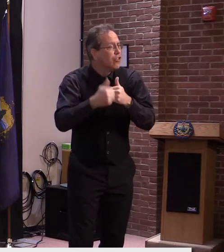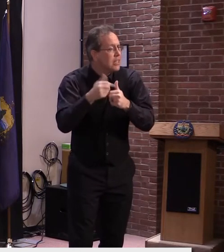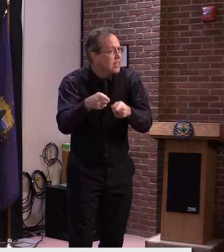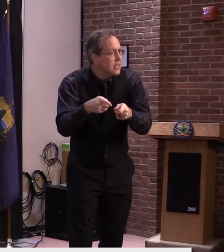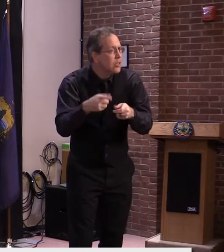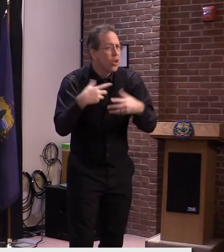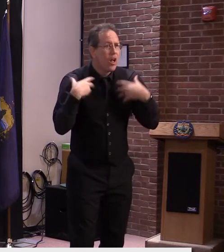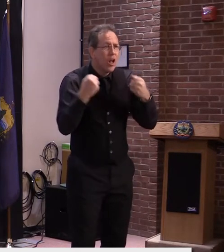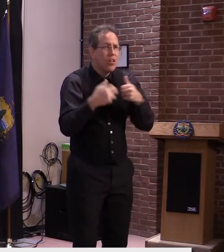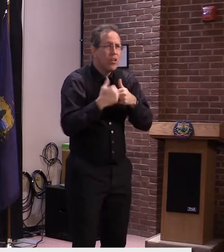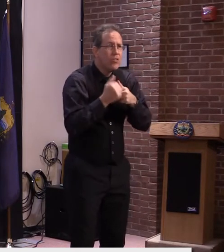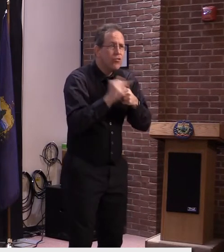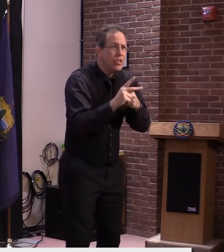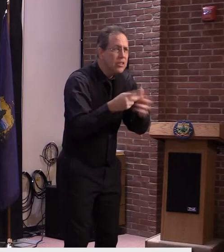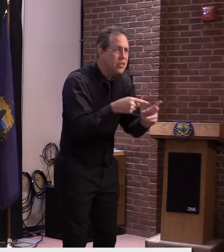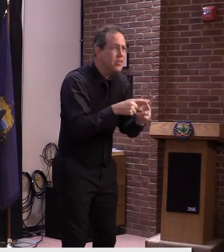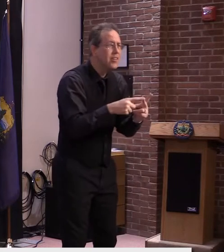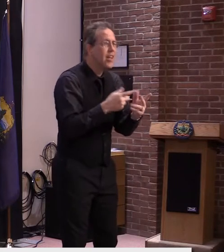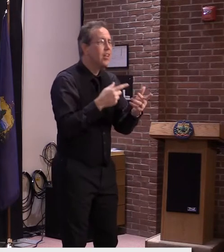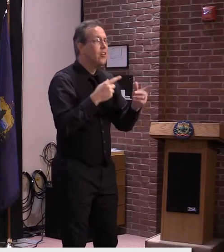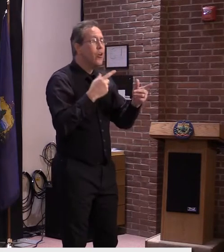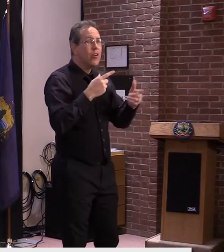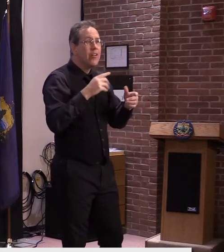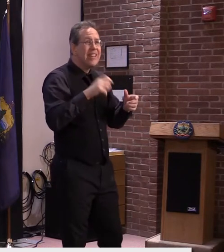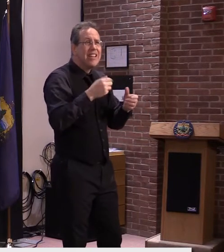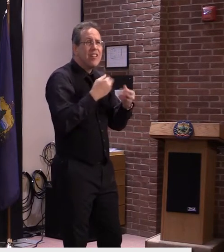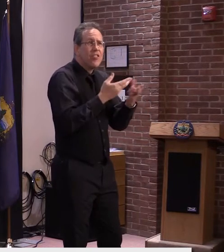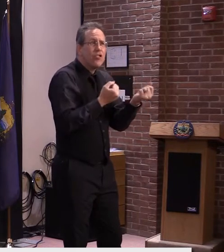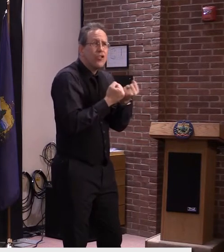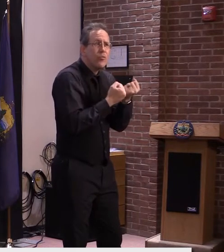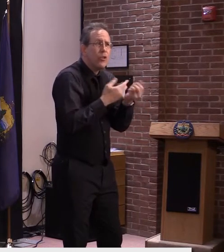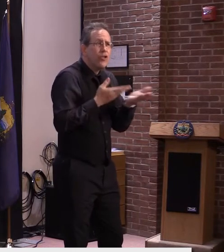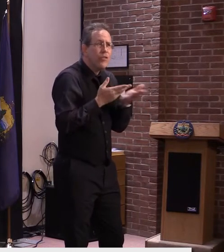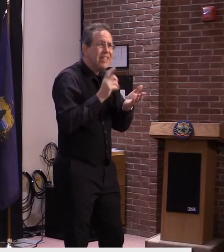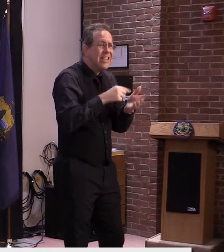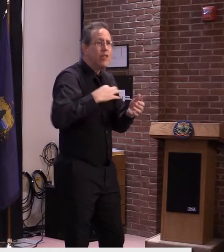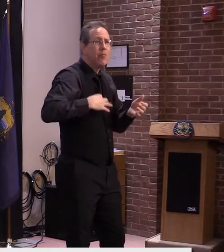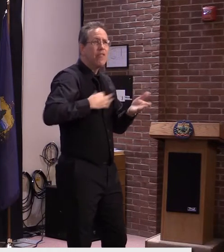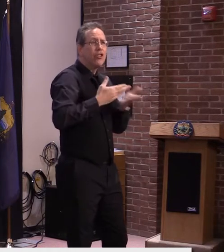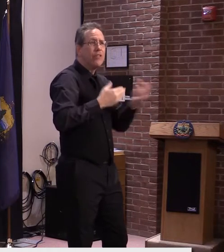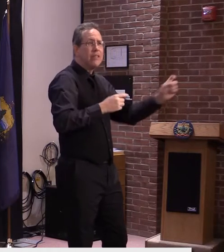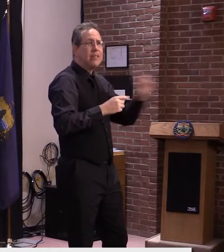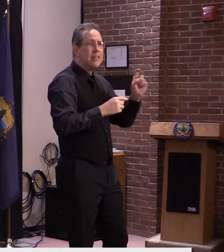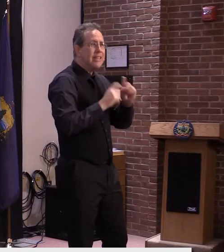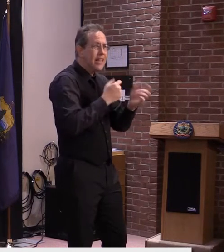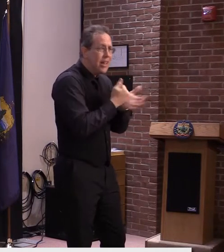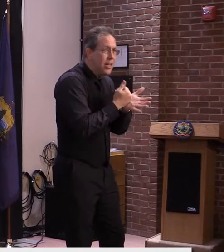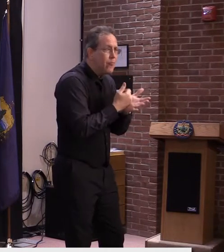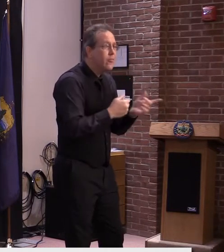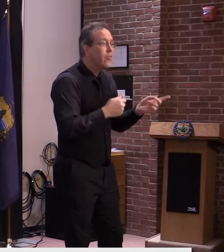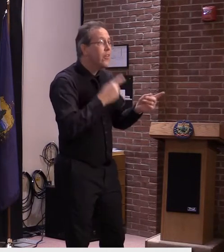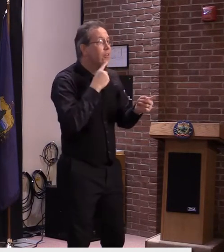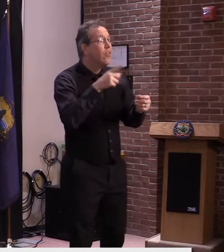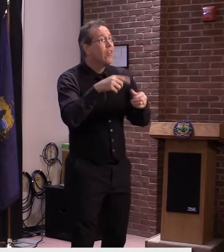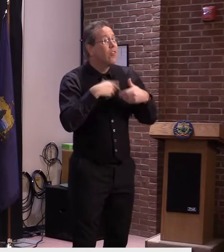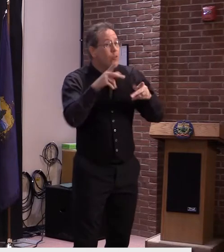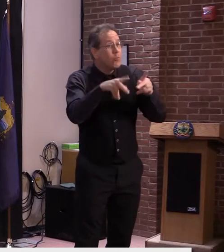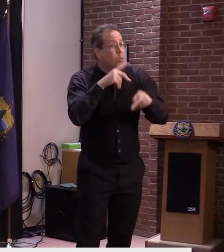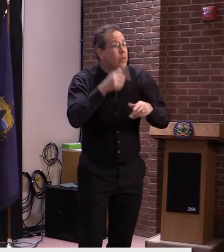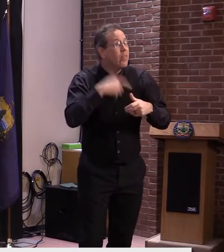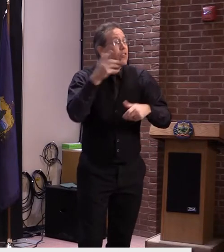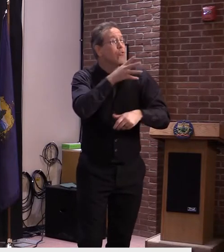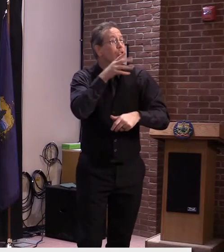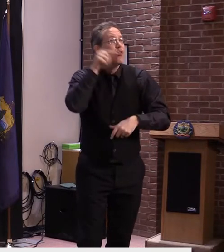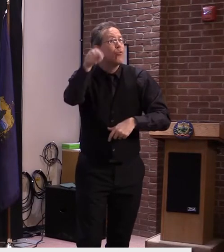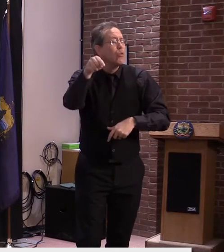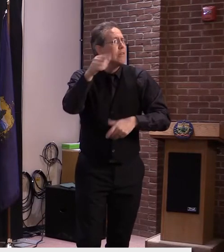are in need of benefits or in need of services, live in rural areas and are more isolated than others, and